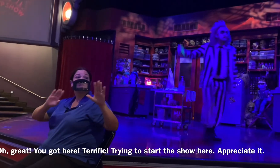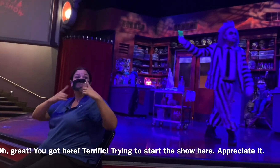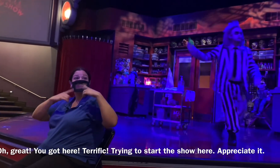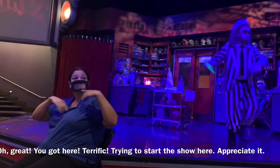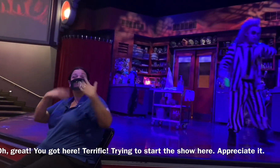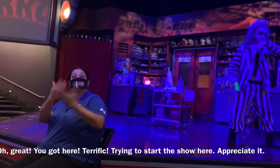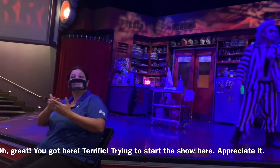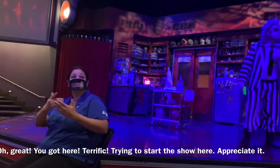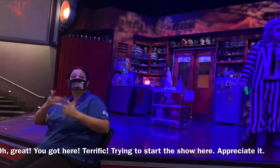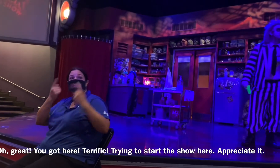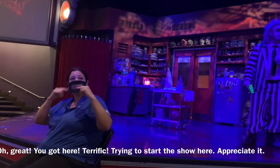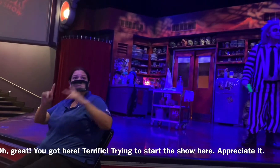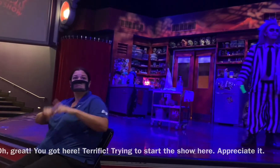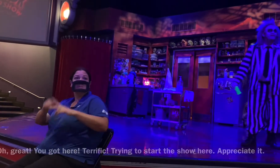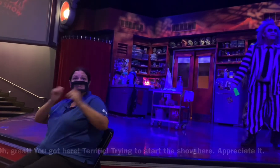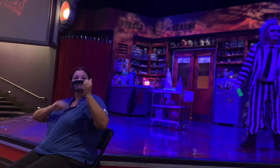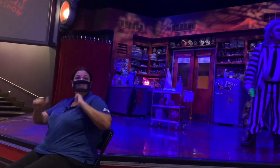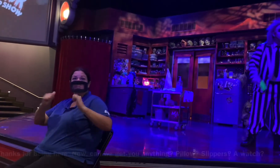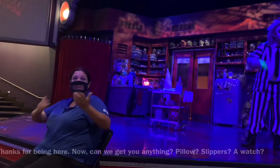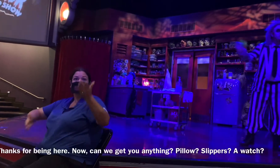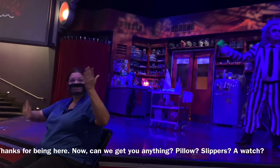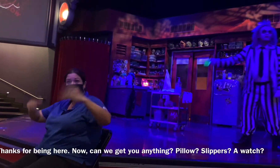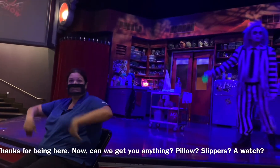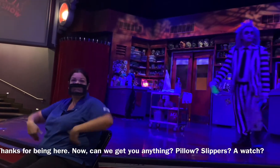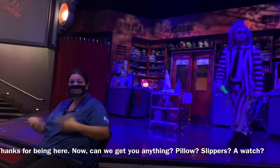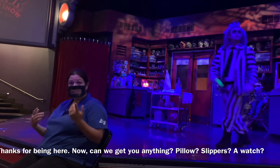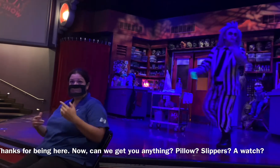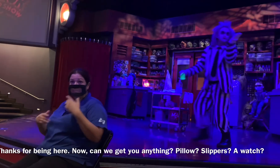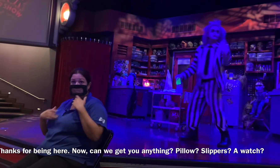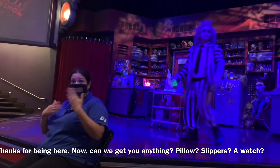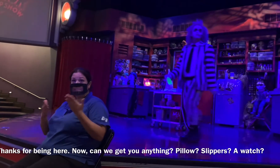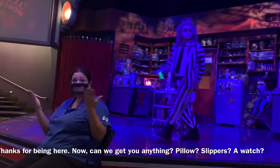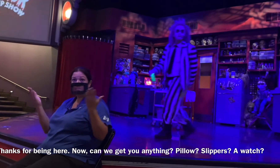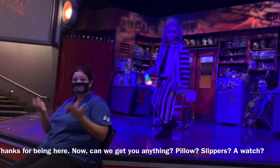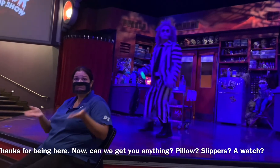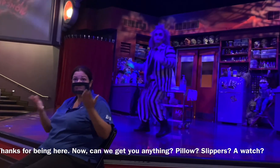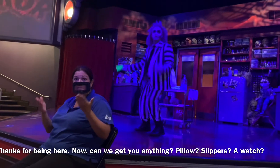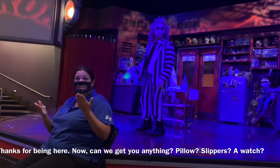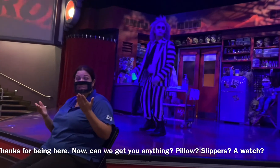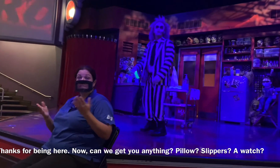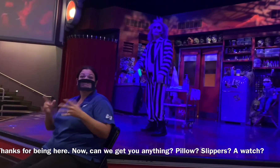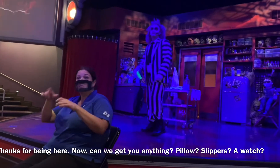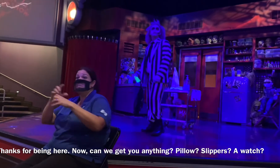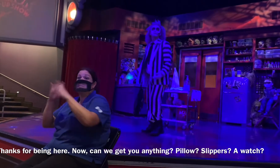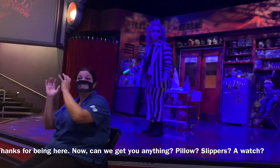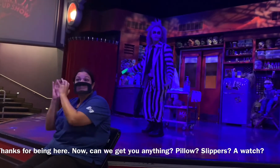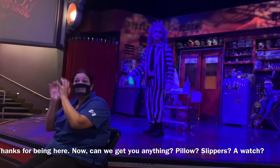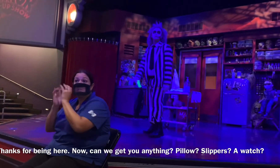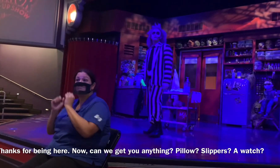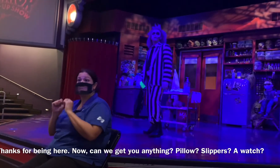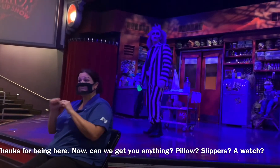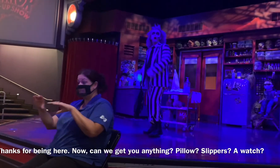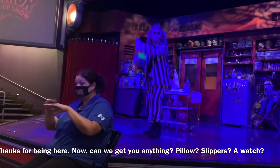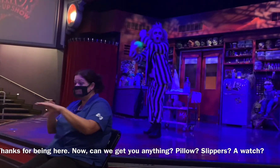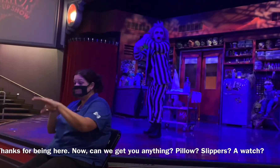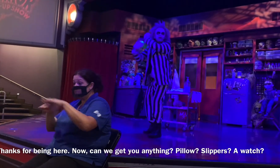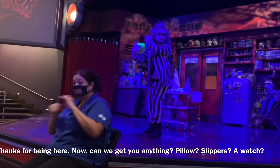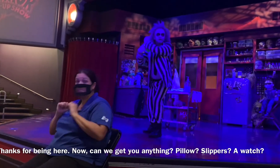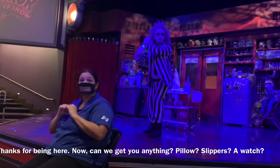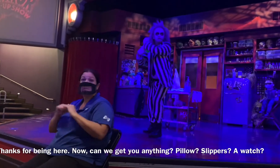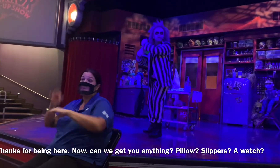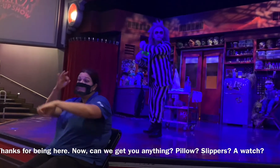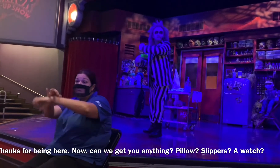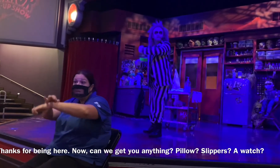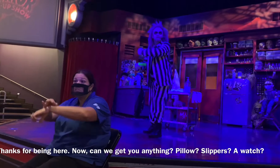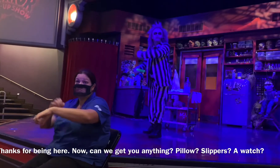We're trying to start the show here. Appreciate it. Thanks for being here. Can we get you anything? Pillow? Slippers? A watch?